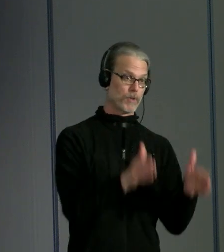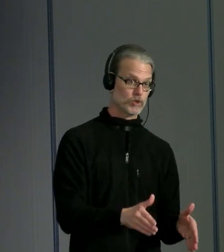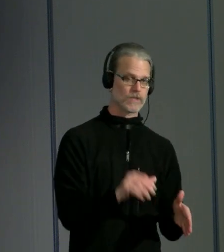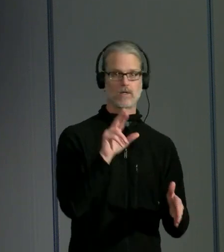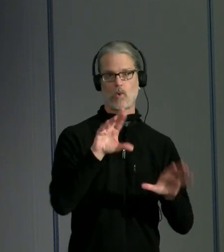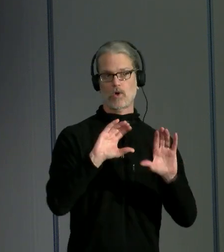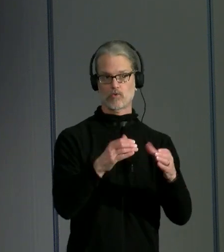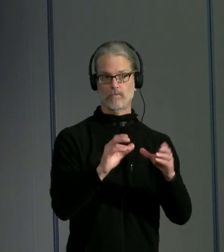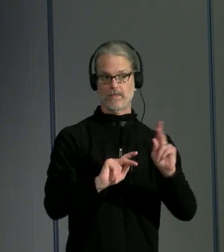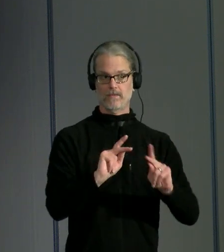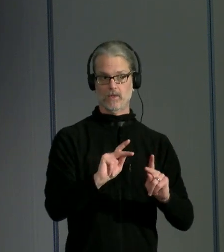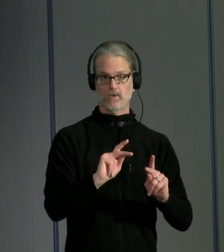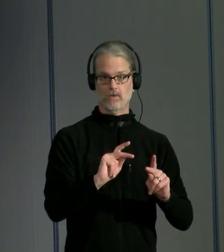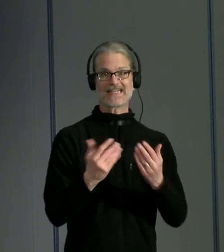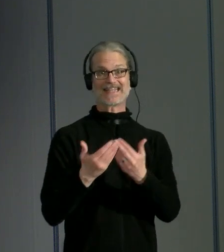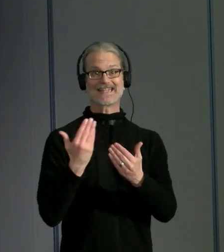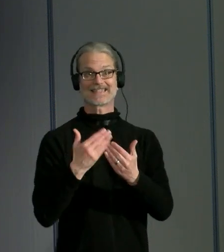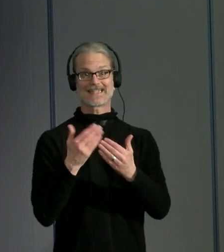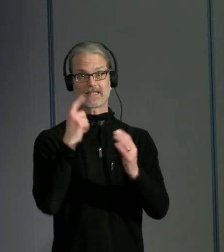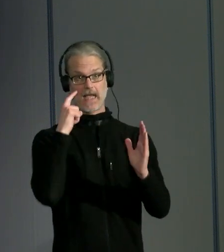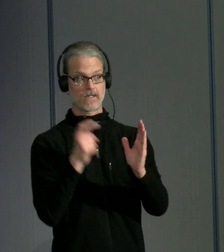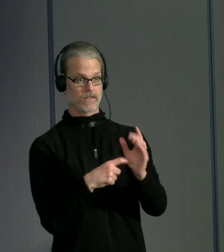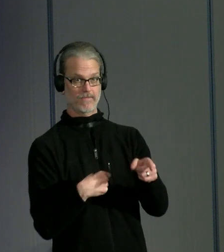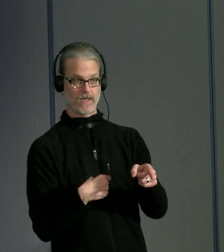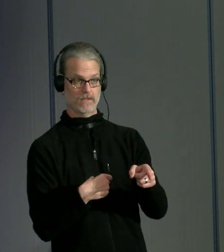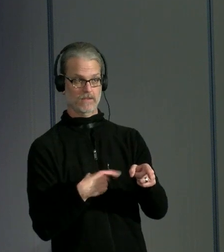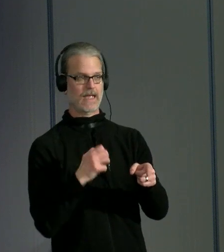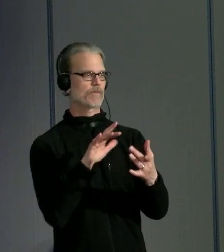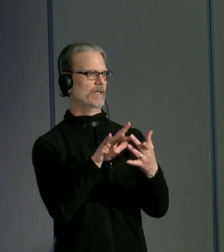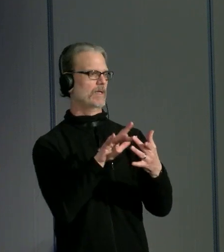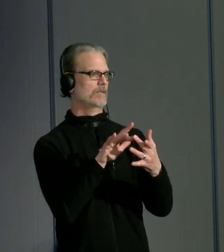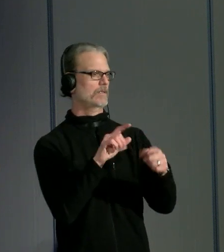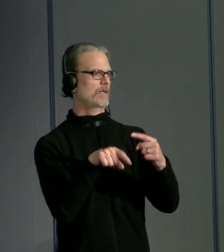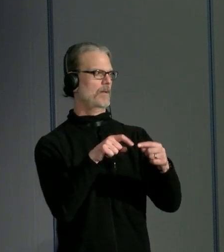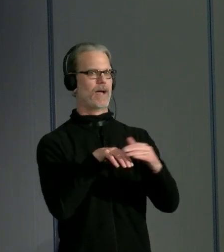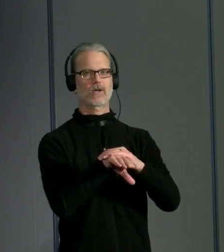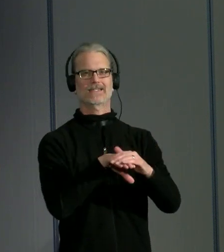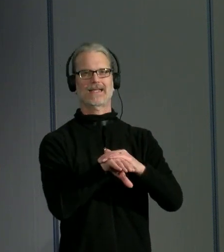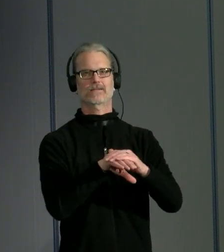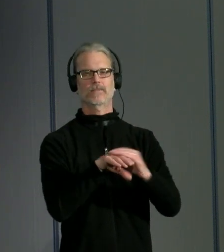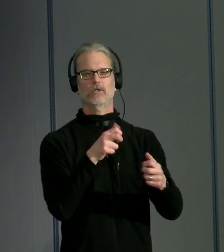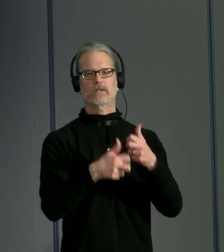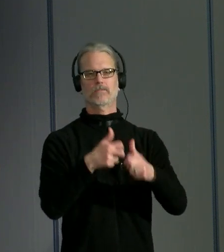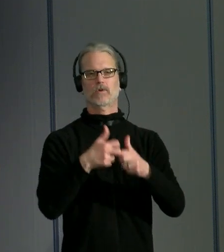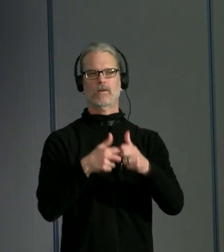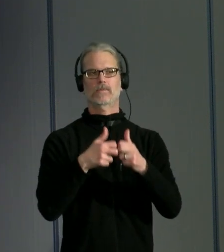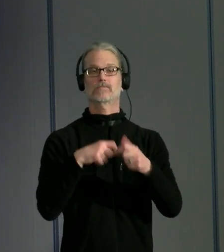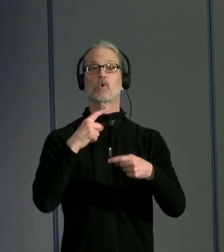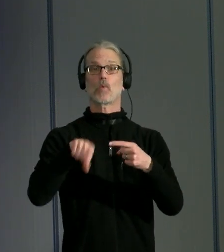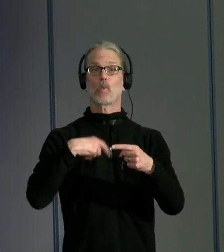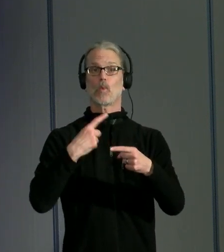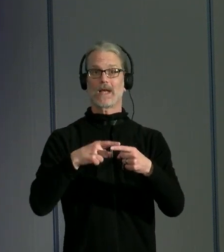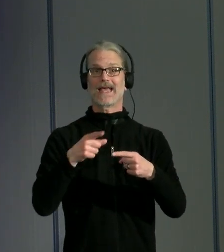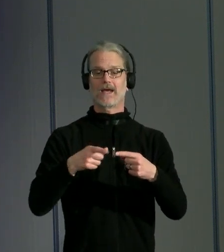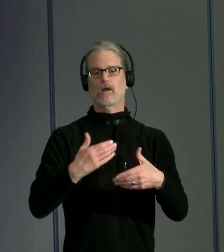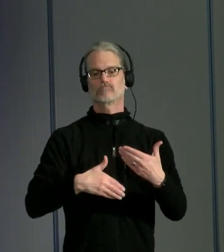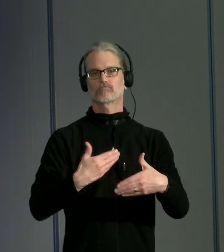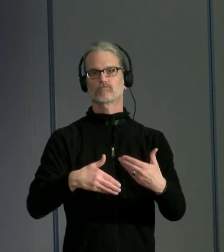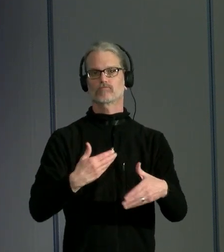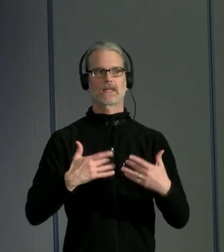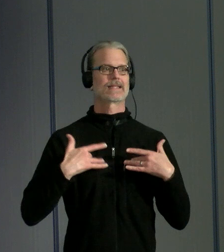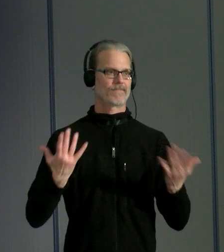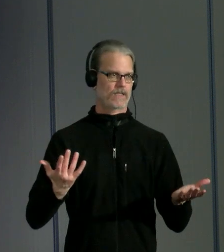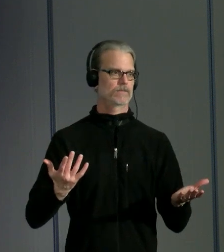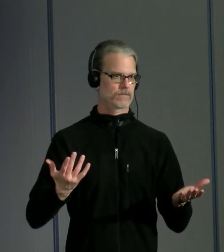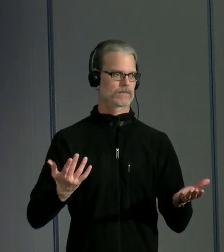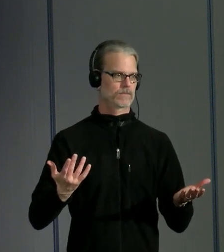easily identified and contacted about accessibility issues while on site can make the whole event go much more